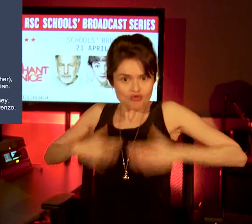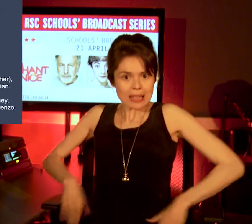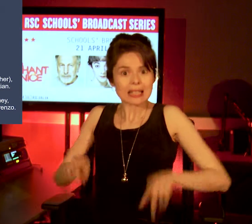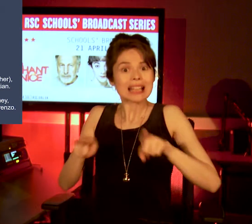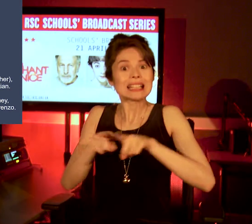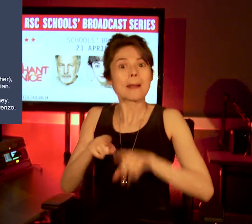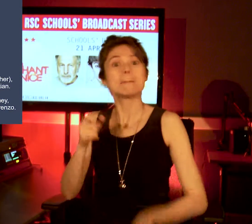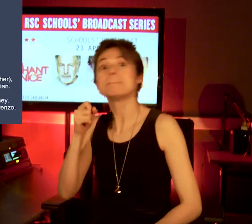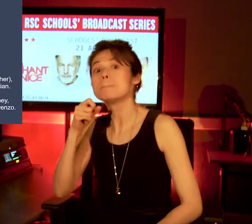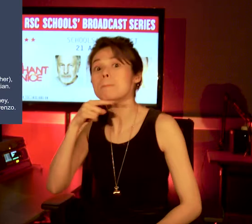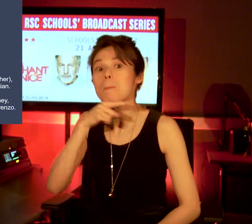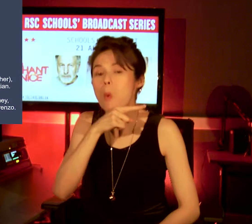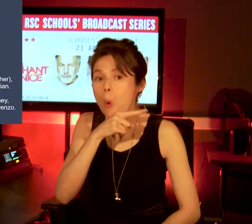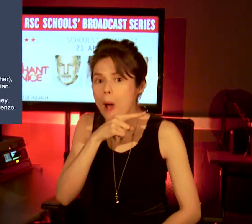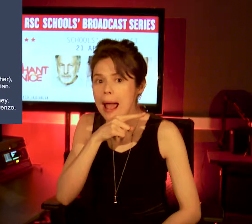She dresses as a man